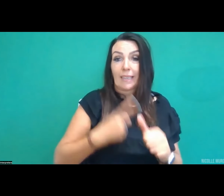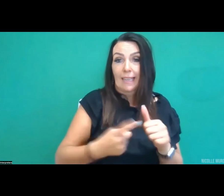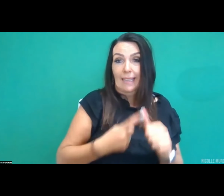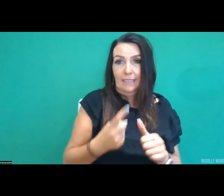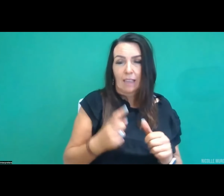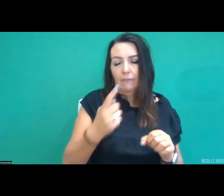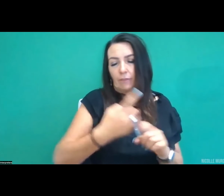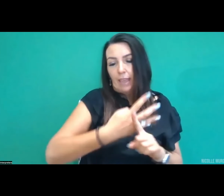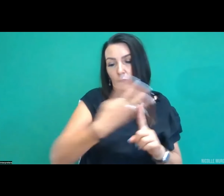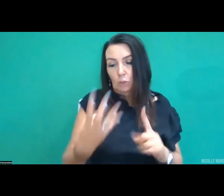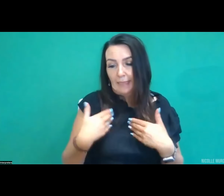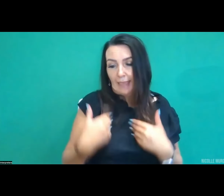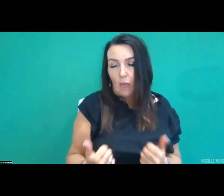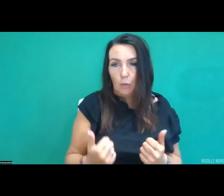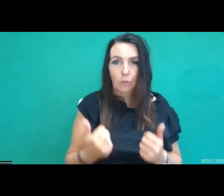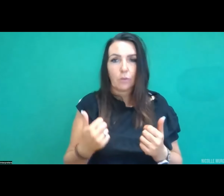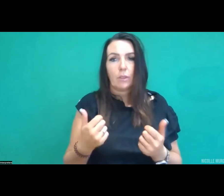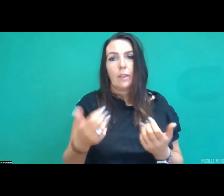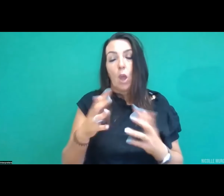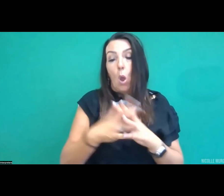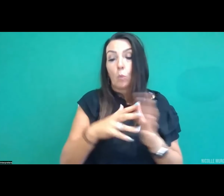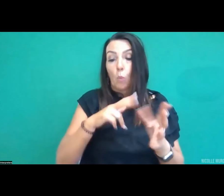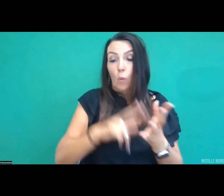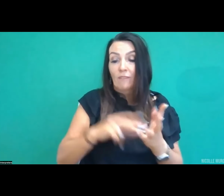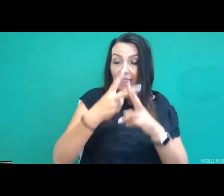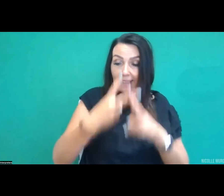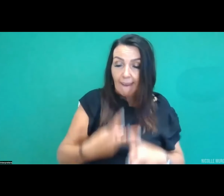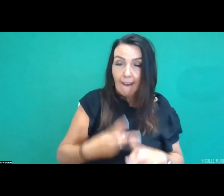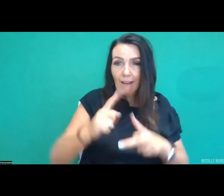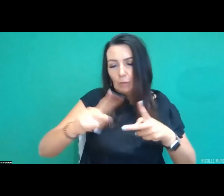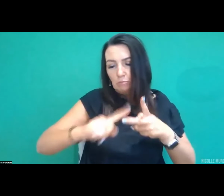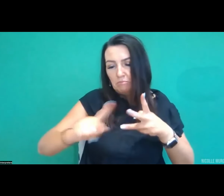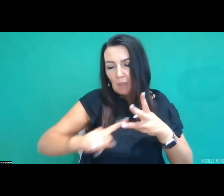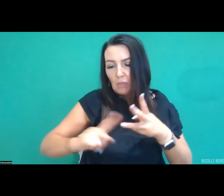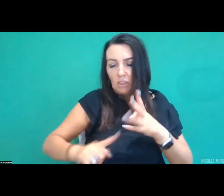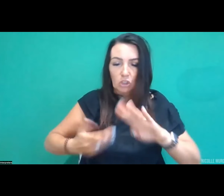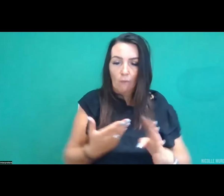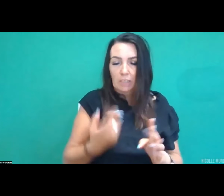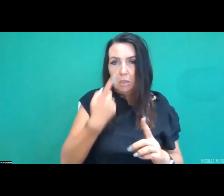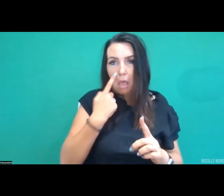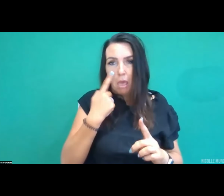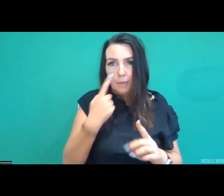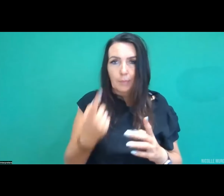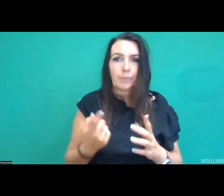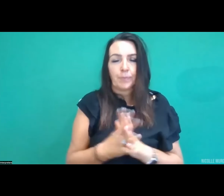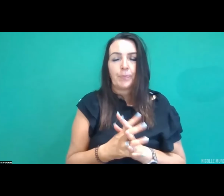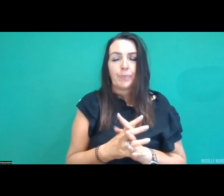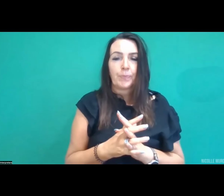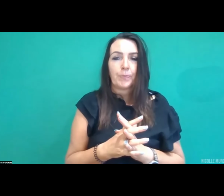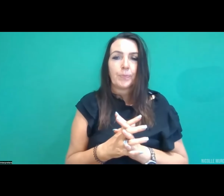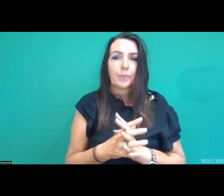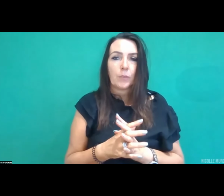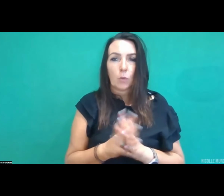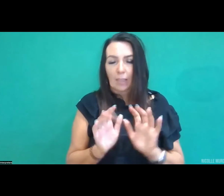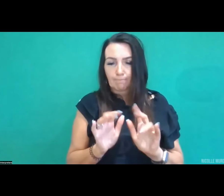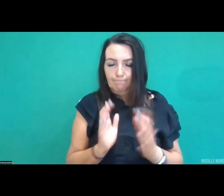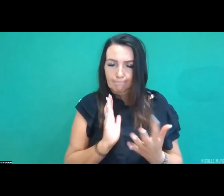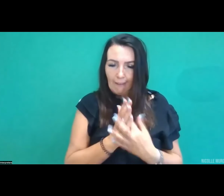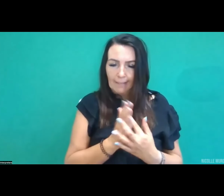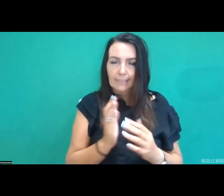HIV Scotland, and Waverley Care, and Waverley Care's Gay and Bisexual Men's Service, SX. So you can access